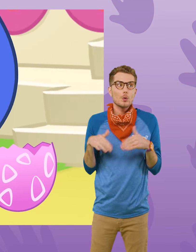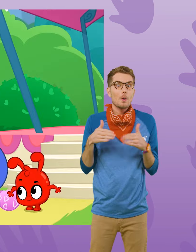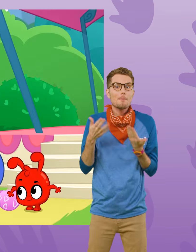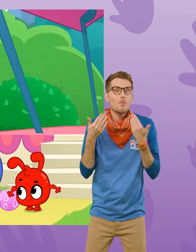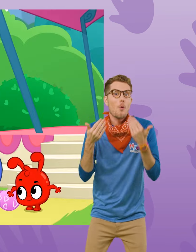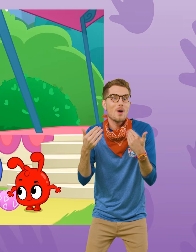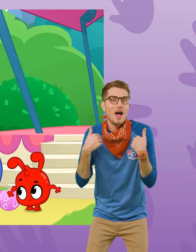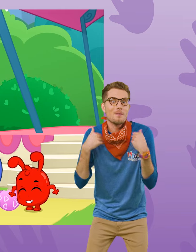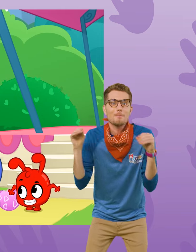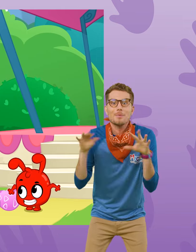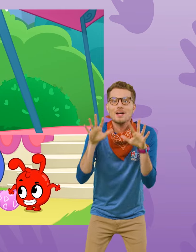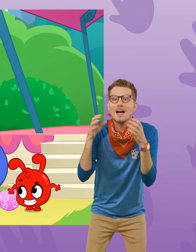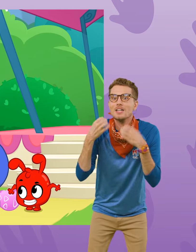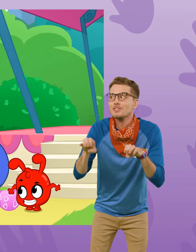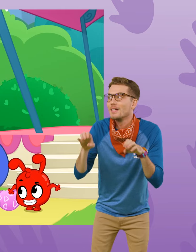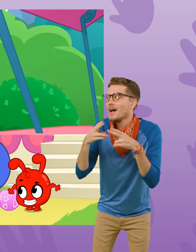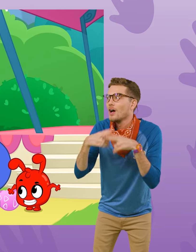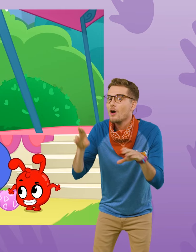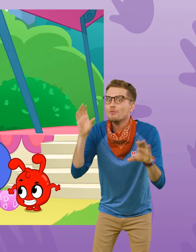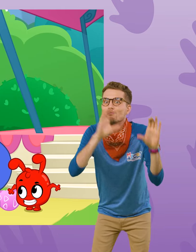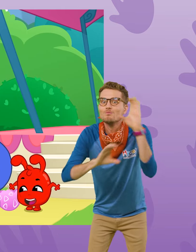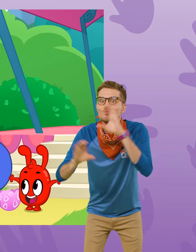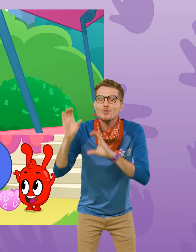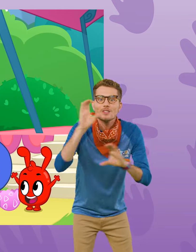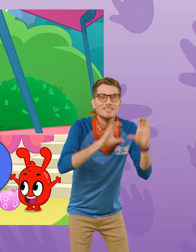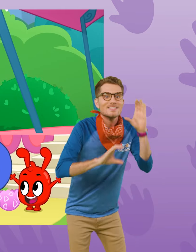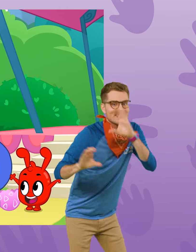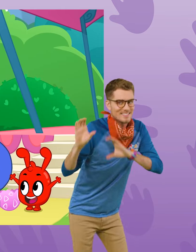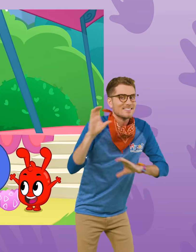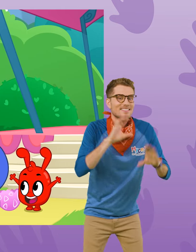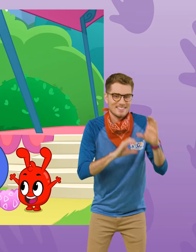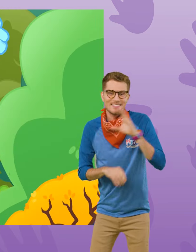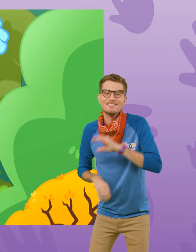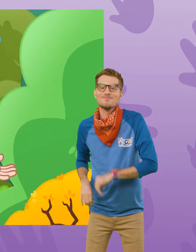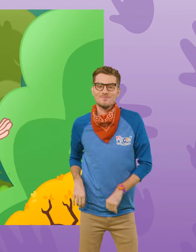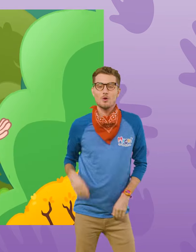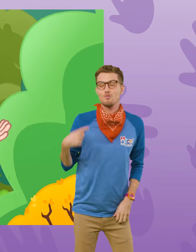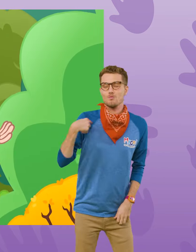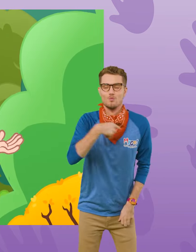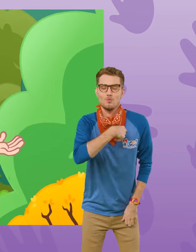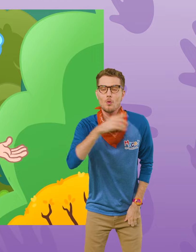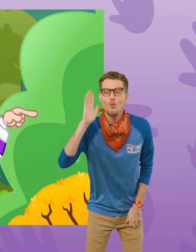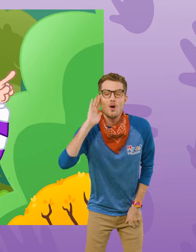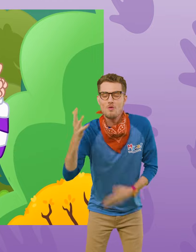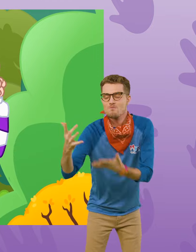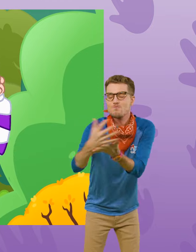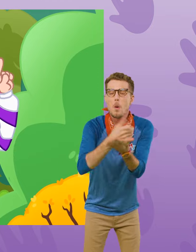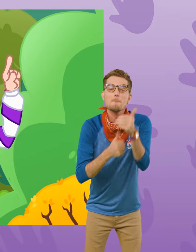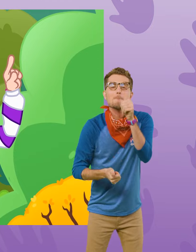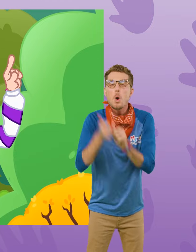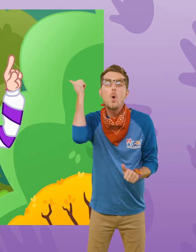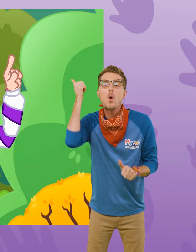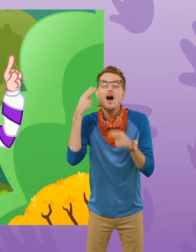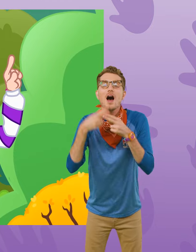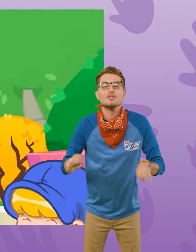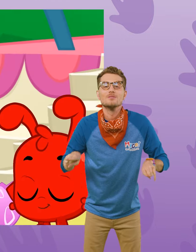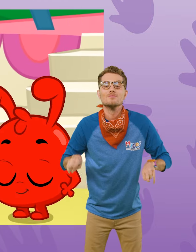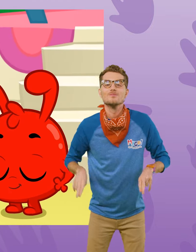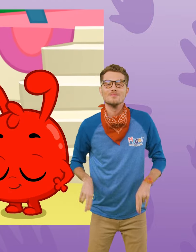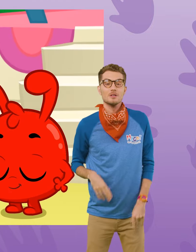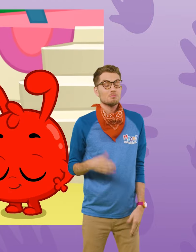Oh, let's have a magic Easter egg hunt. We will gather the most